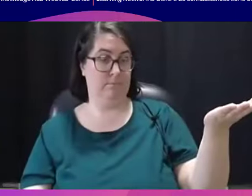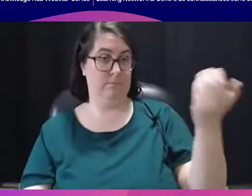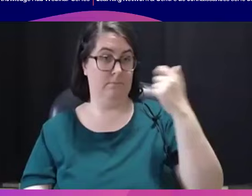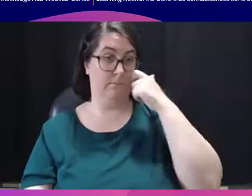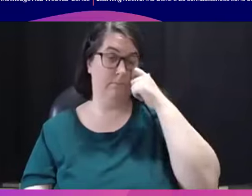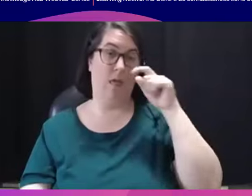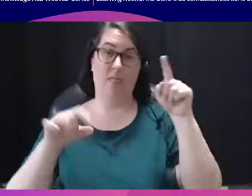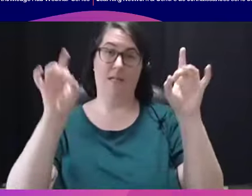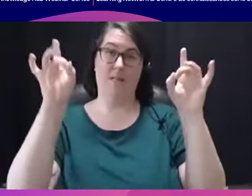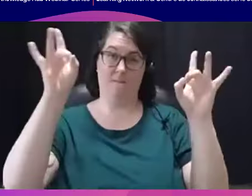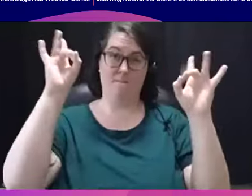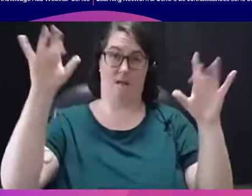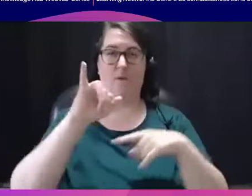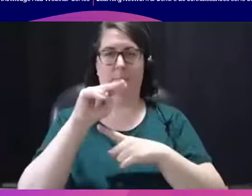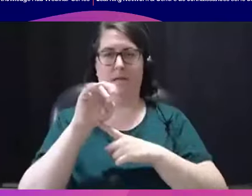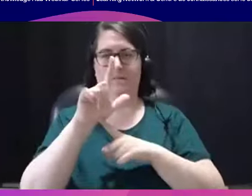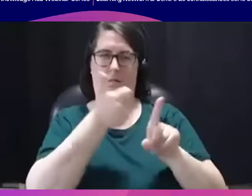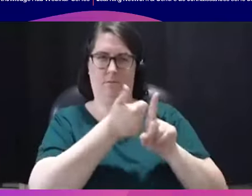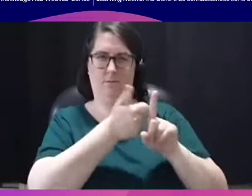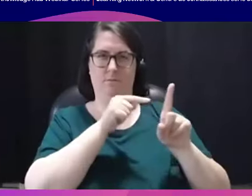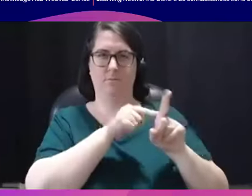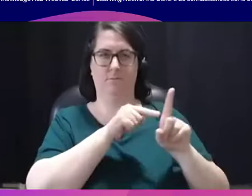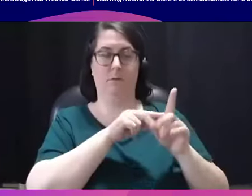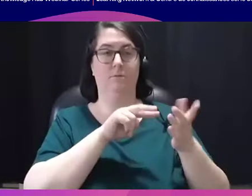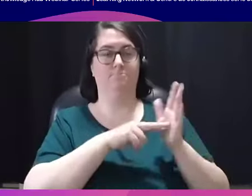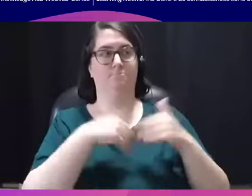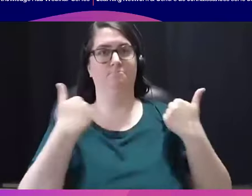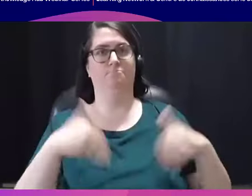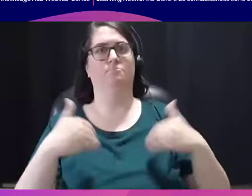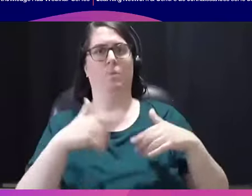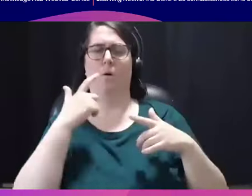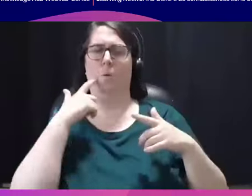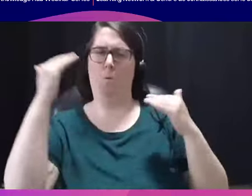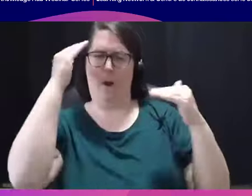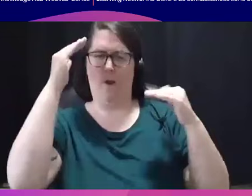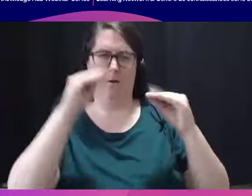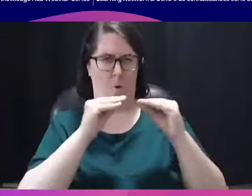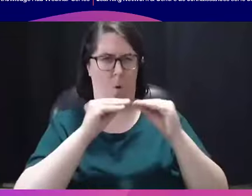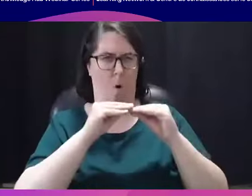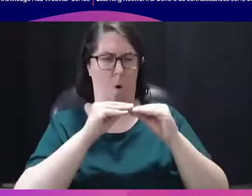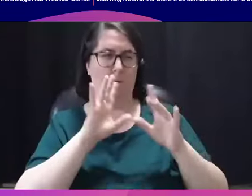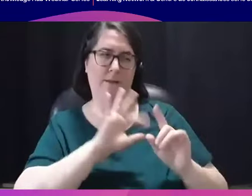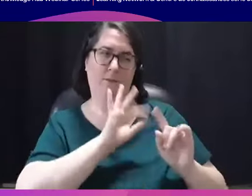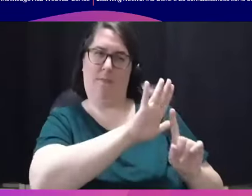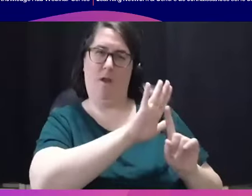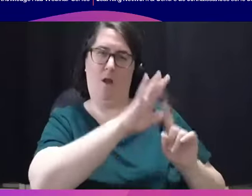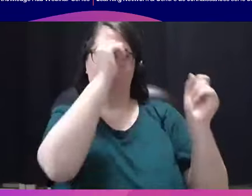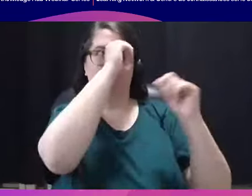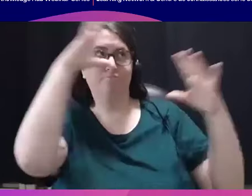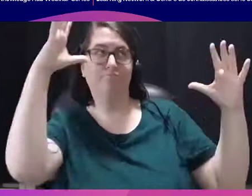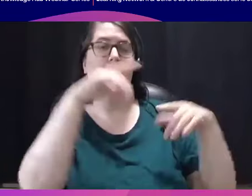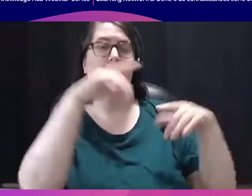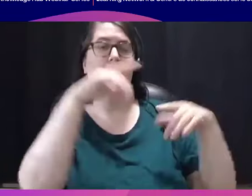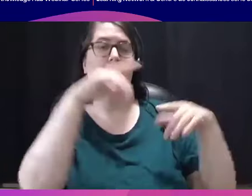committed by a self-declared incel points to the necessity of raising awareness about incel ideology and intervening to